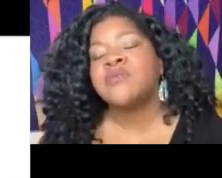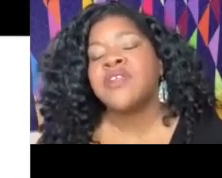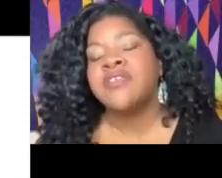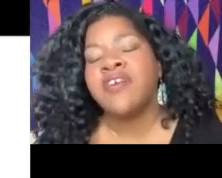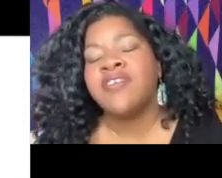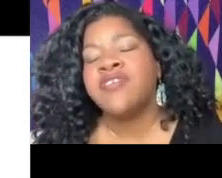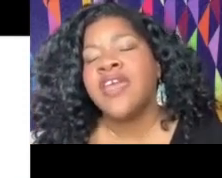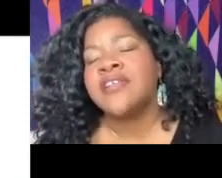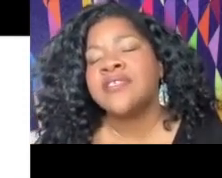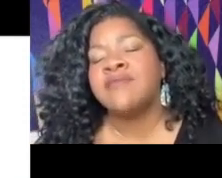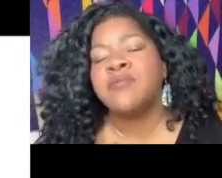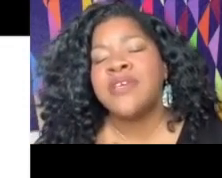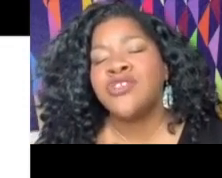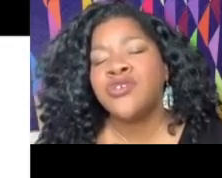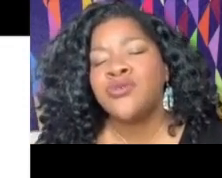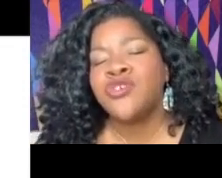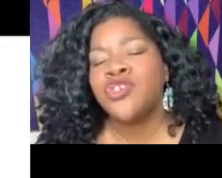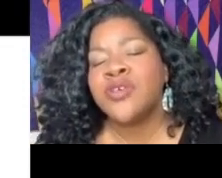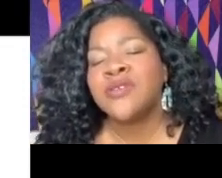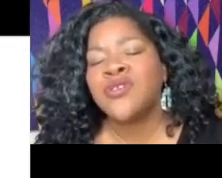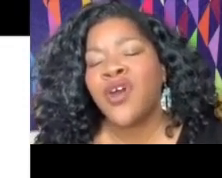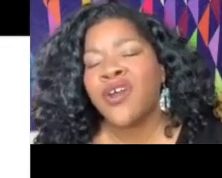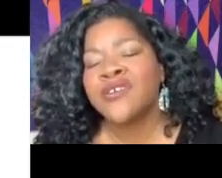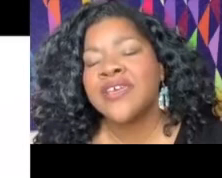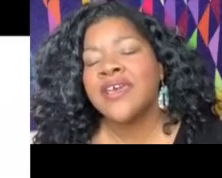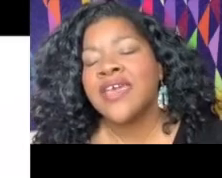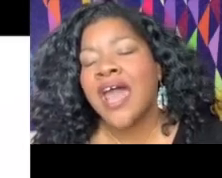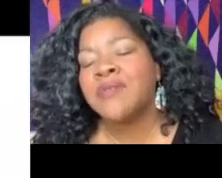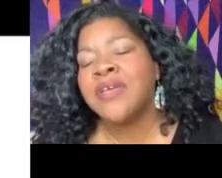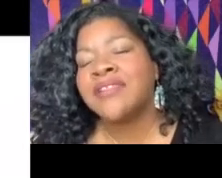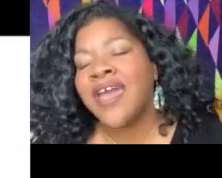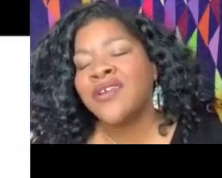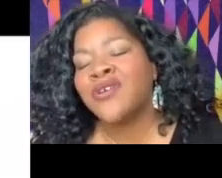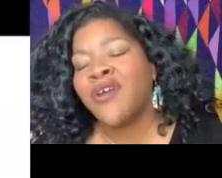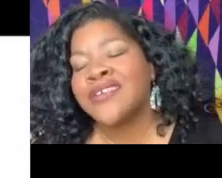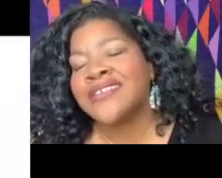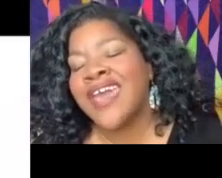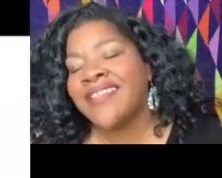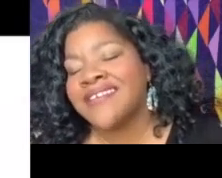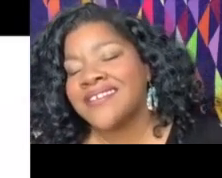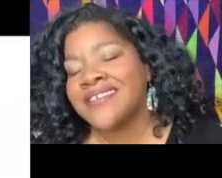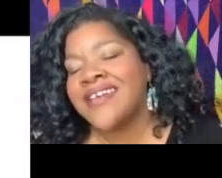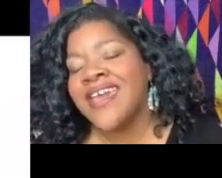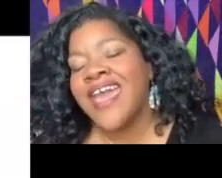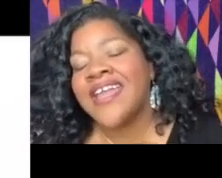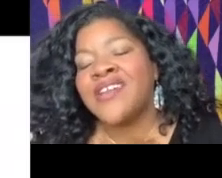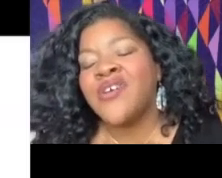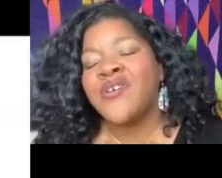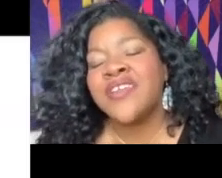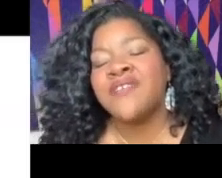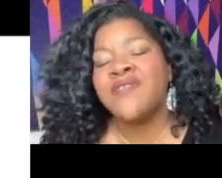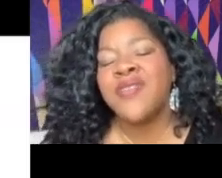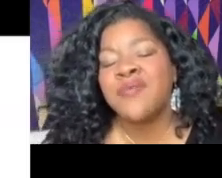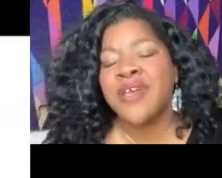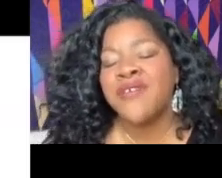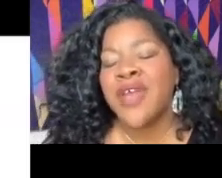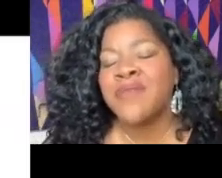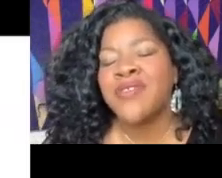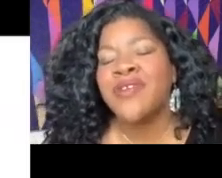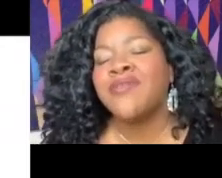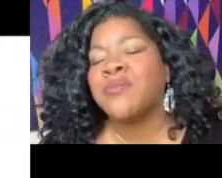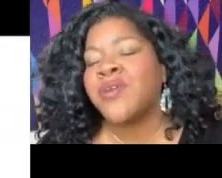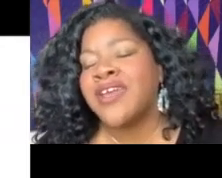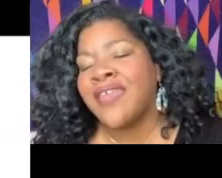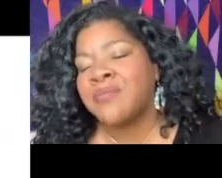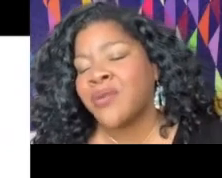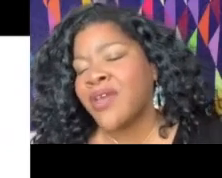my hands were anything other than hands, they would be two shooting stars galloping light across the galaxy. And I know that even though my